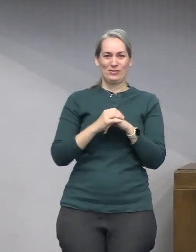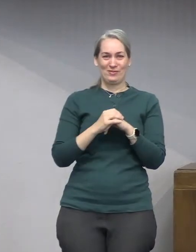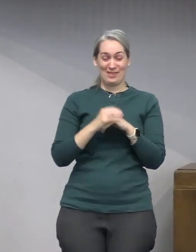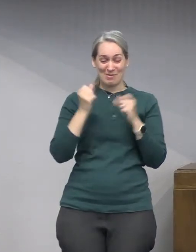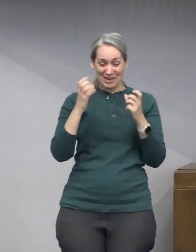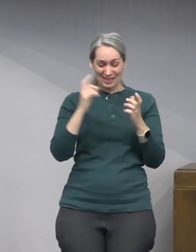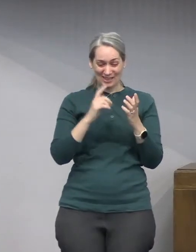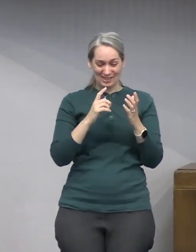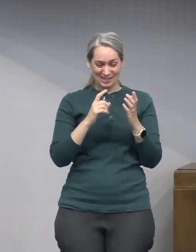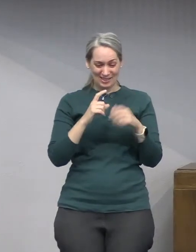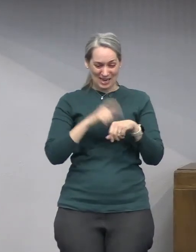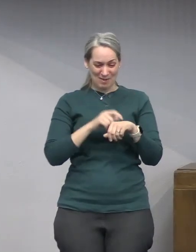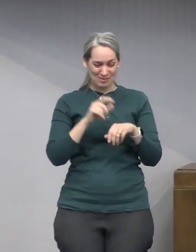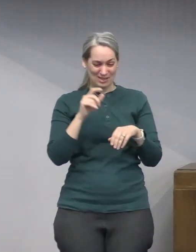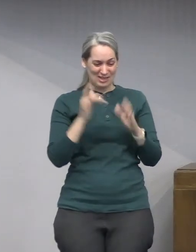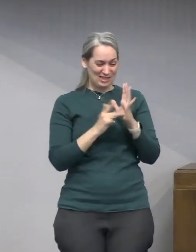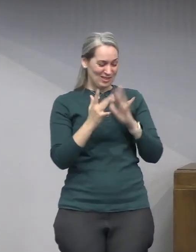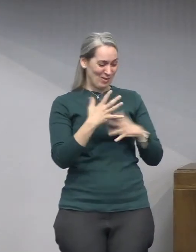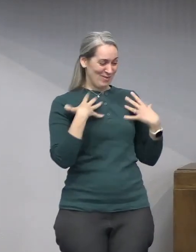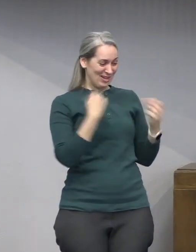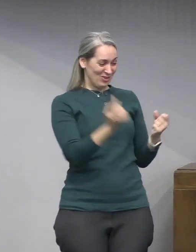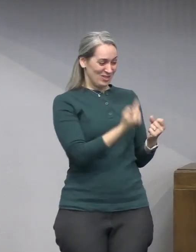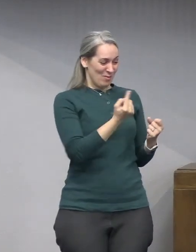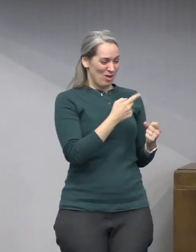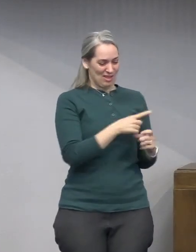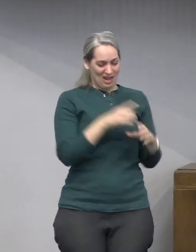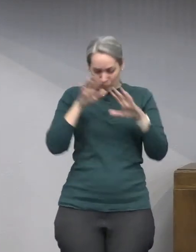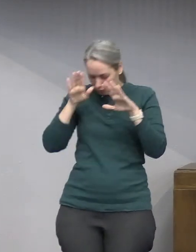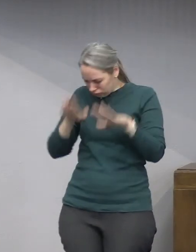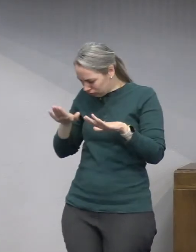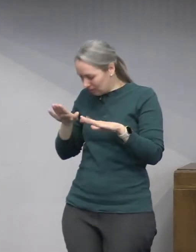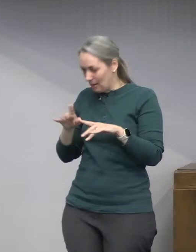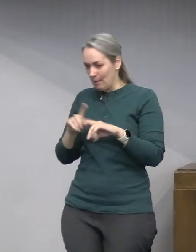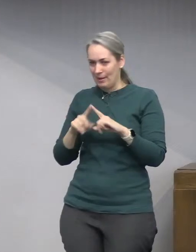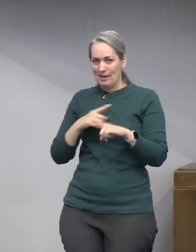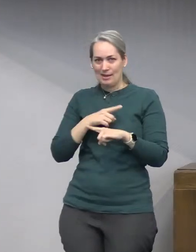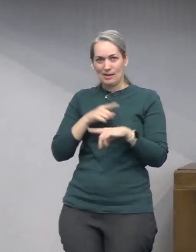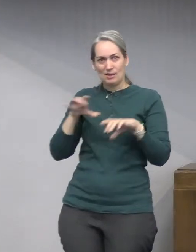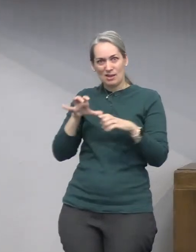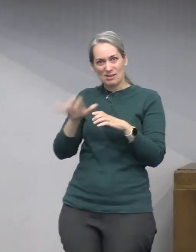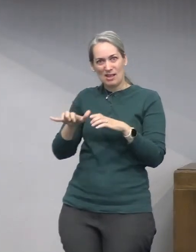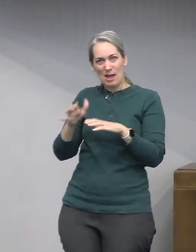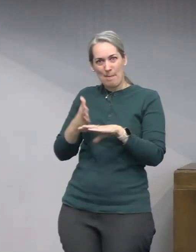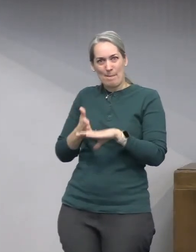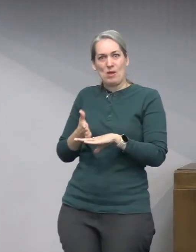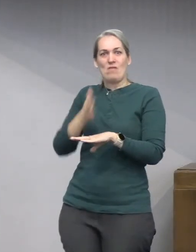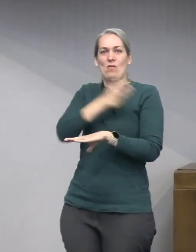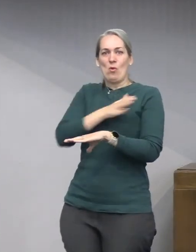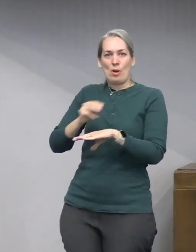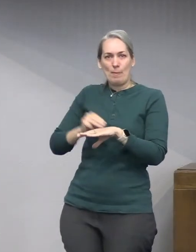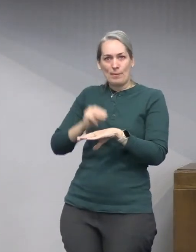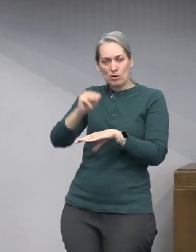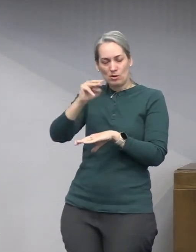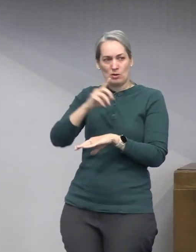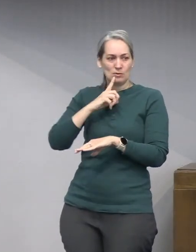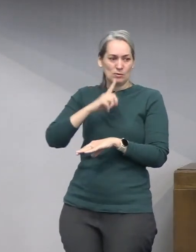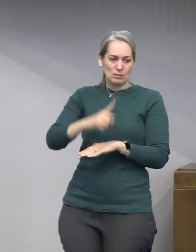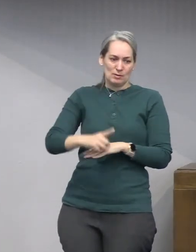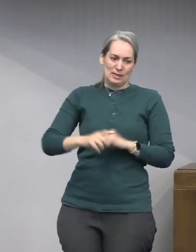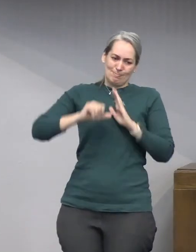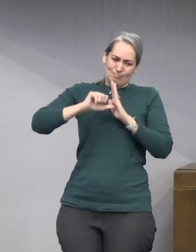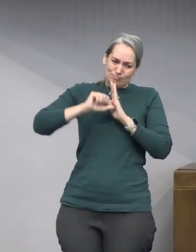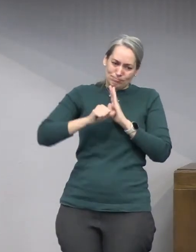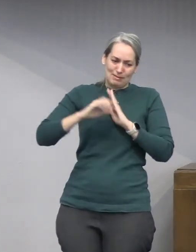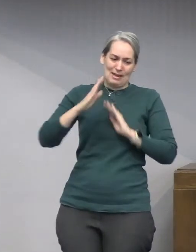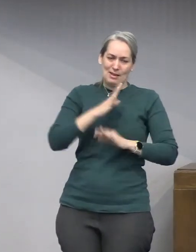reaction after Jesus does a miracle, but he does this before the miracle. And so his faith is highlighted even more. He